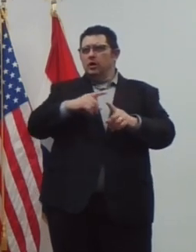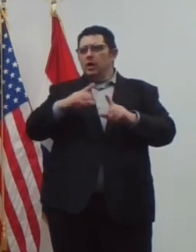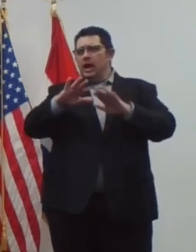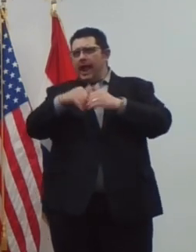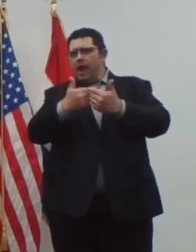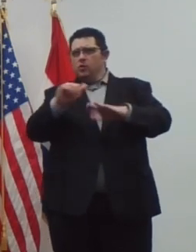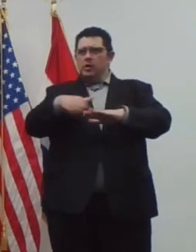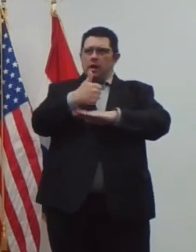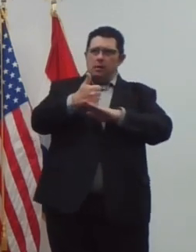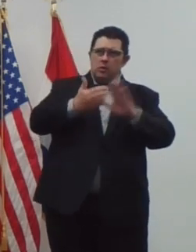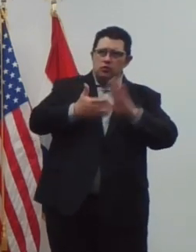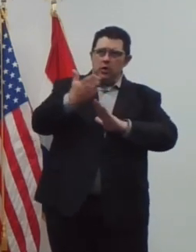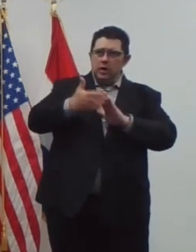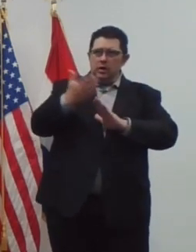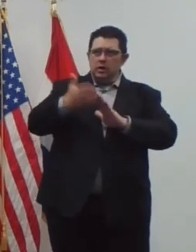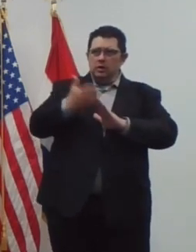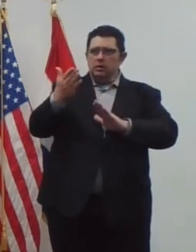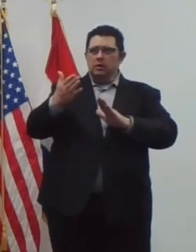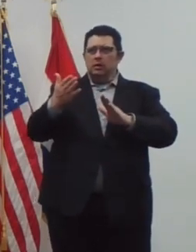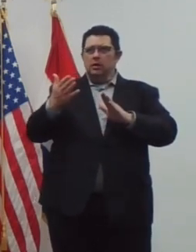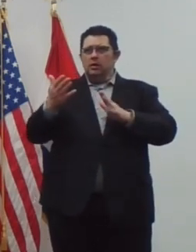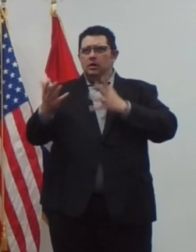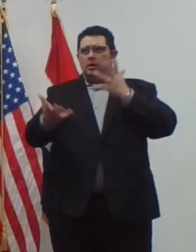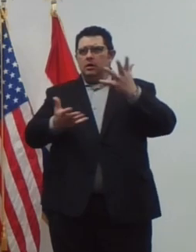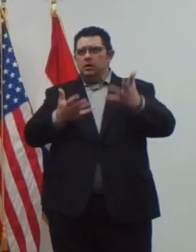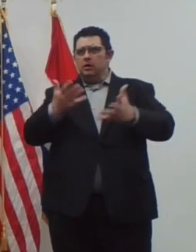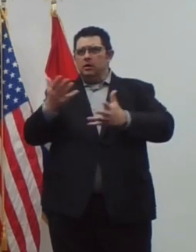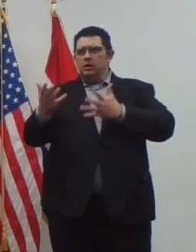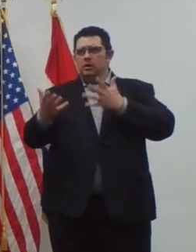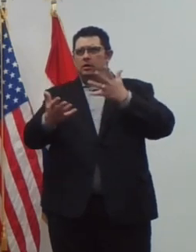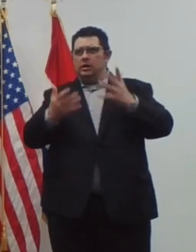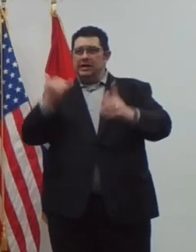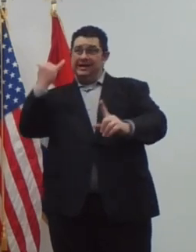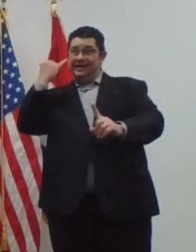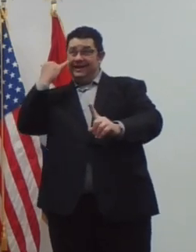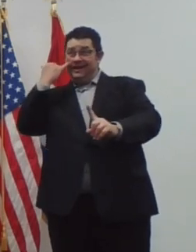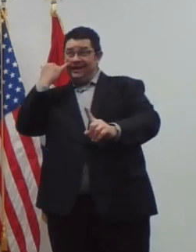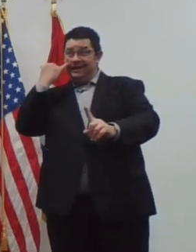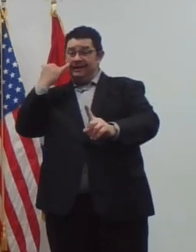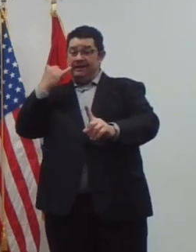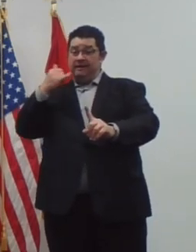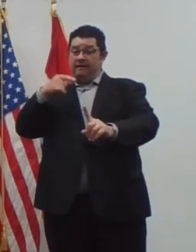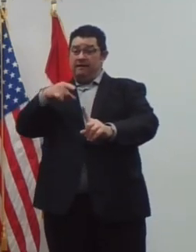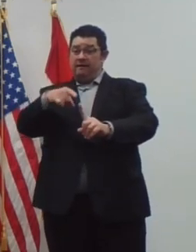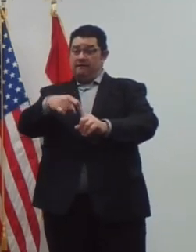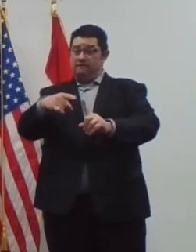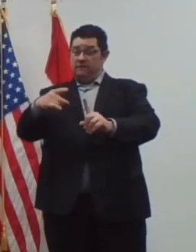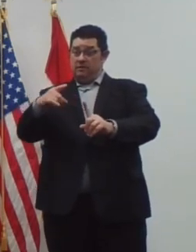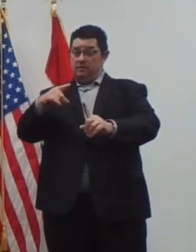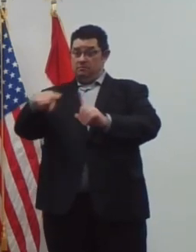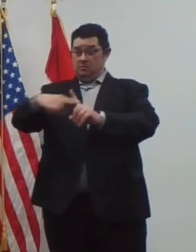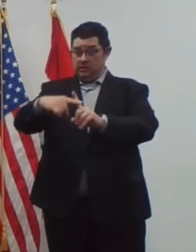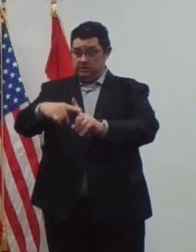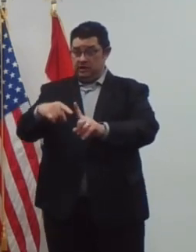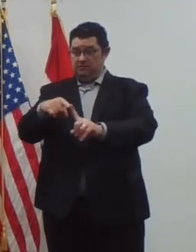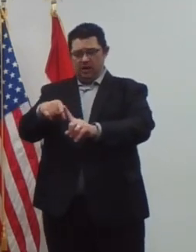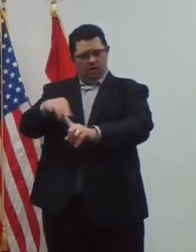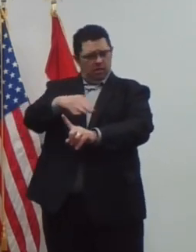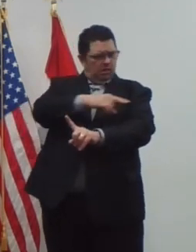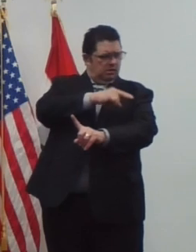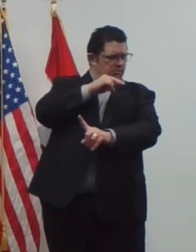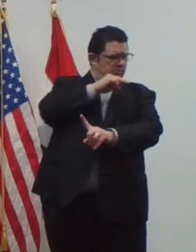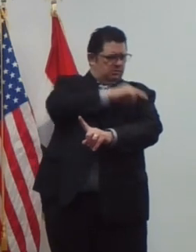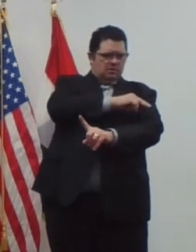up and running. If it's traced back to a business, are they then liable? Well, liability